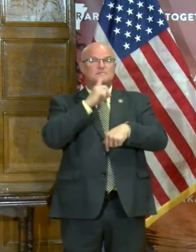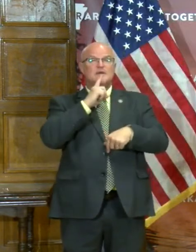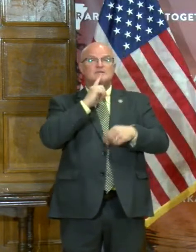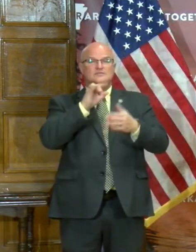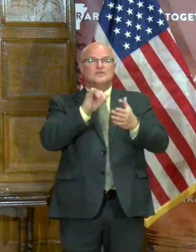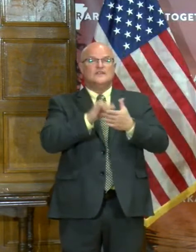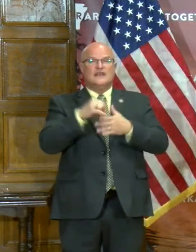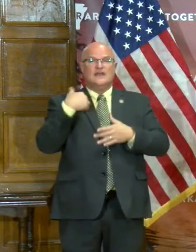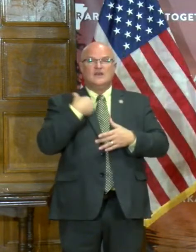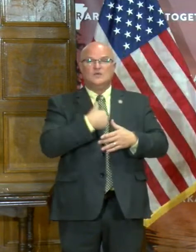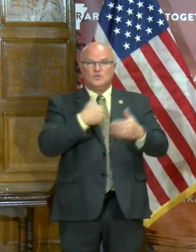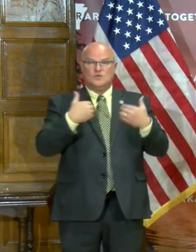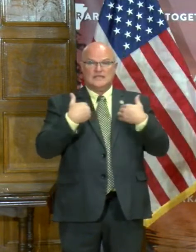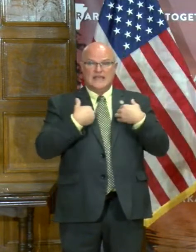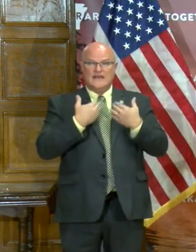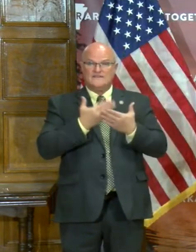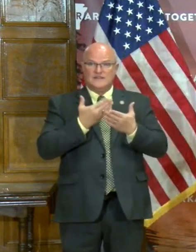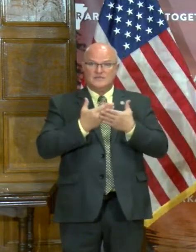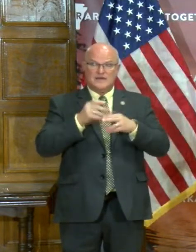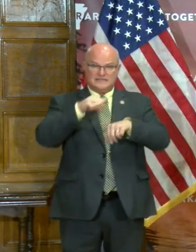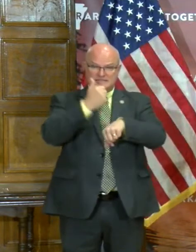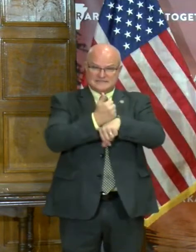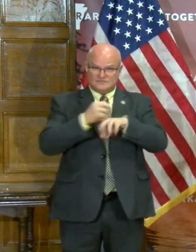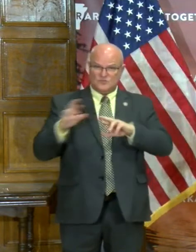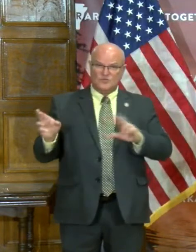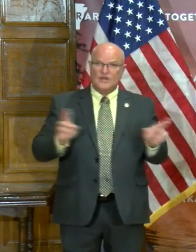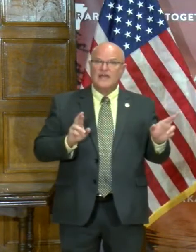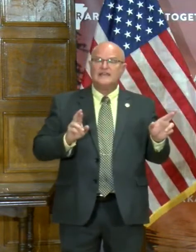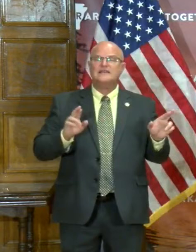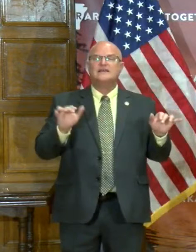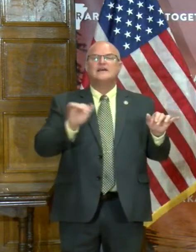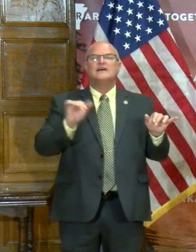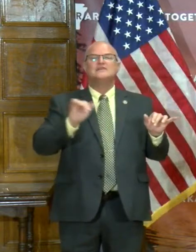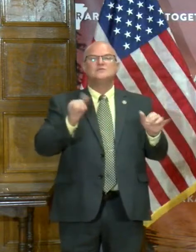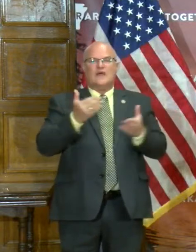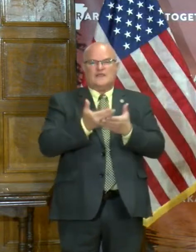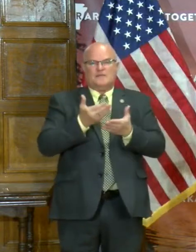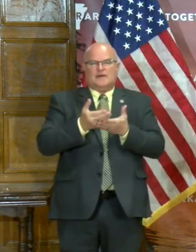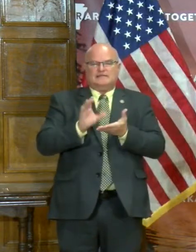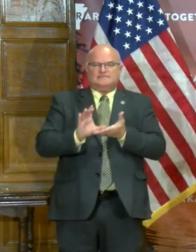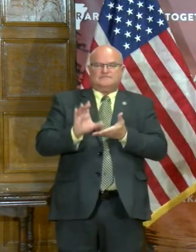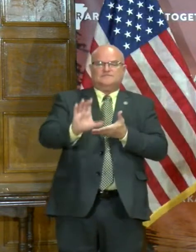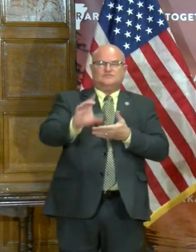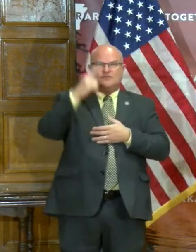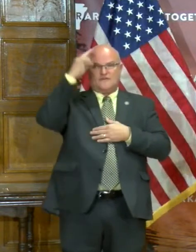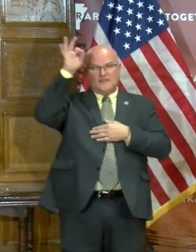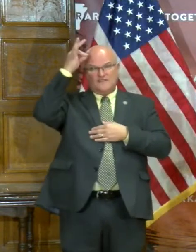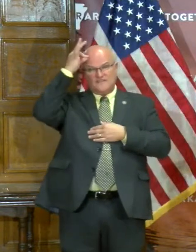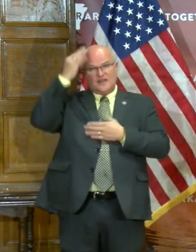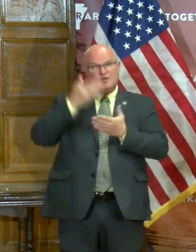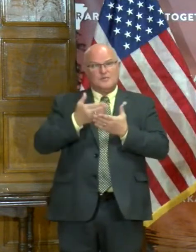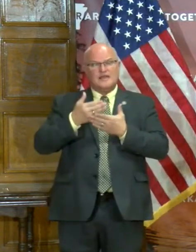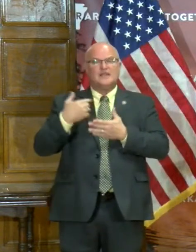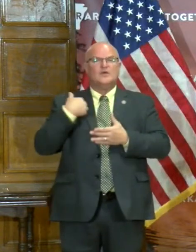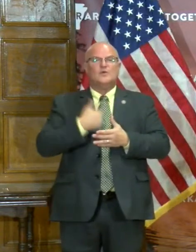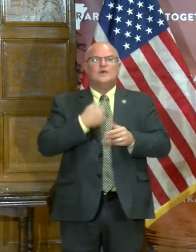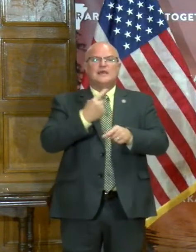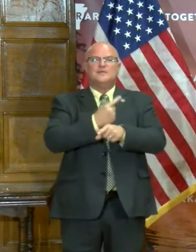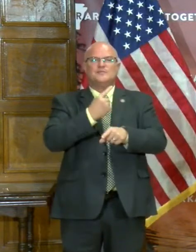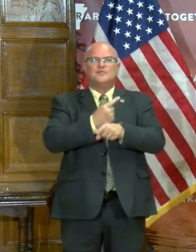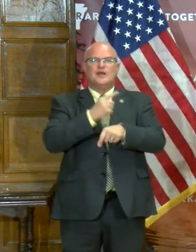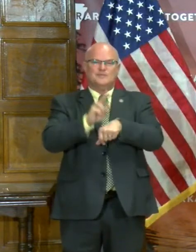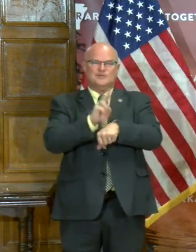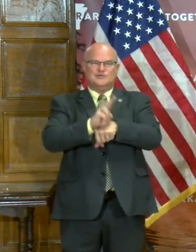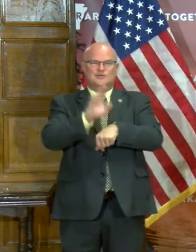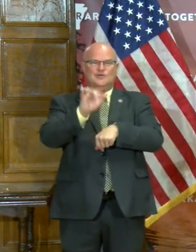sure that we have the funds in place as well as the appropriation for the federal funds so we can properly